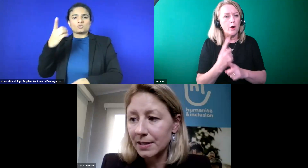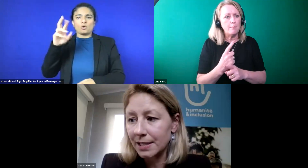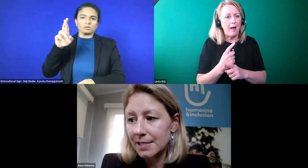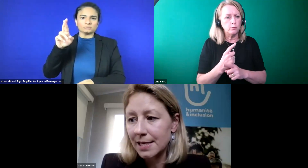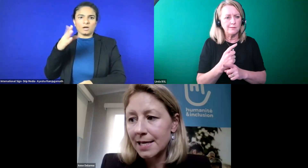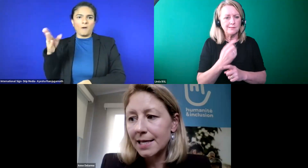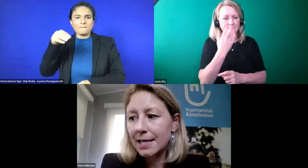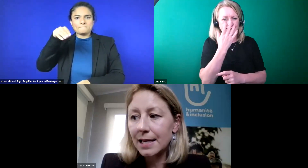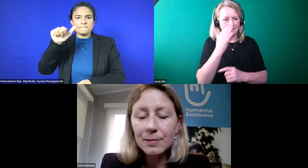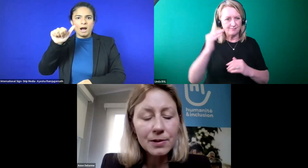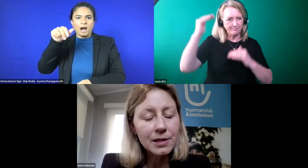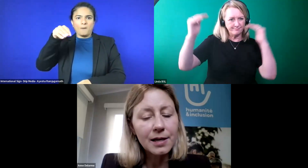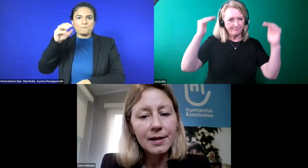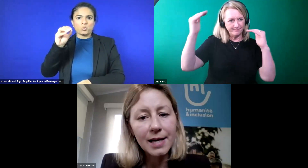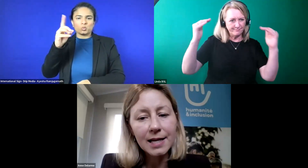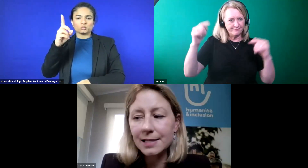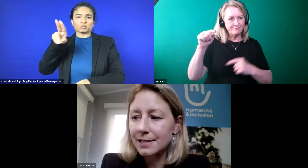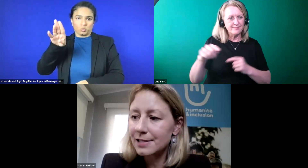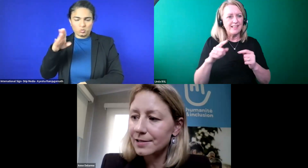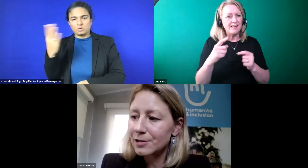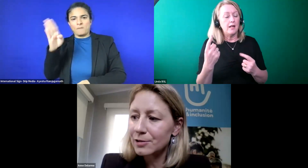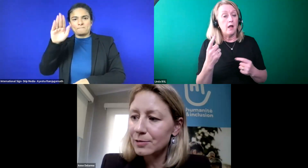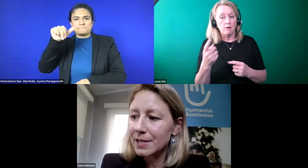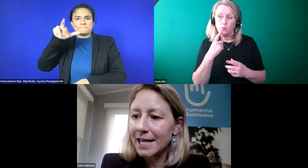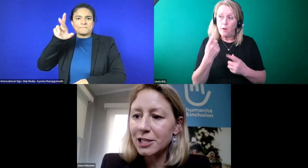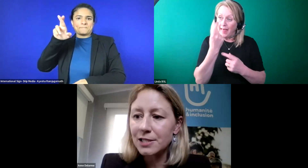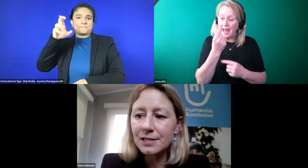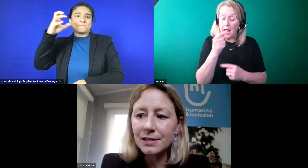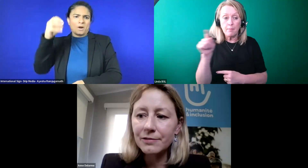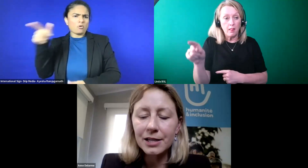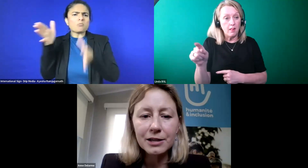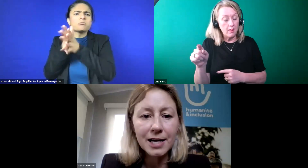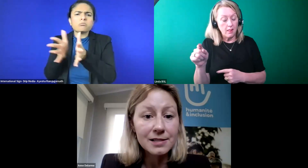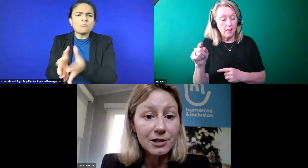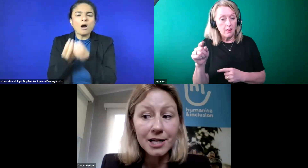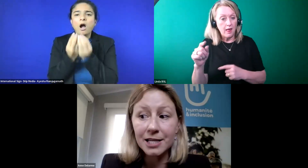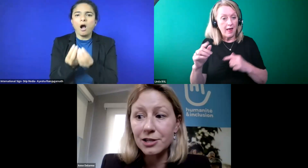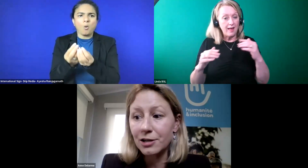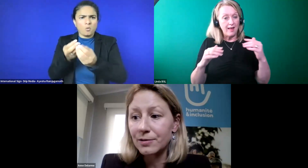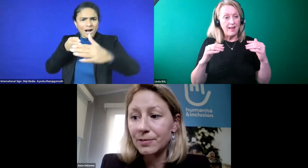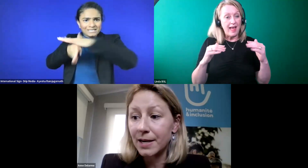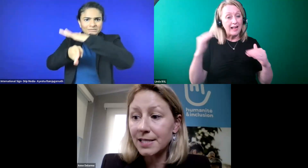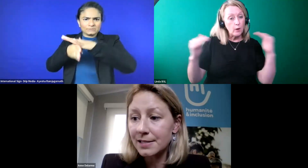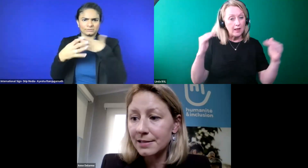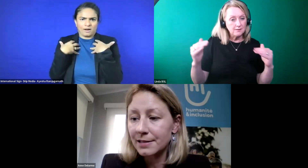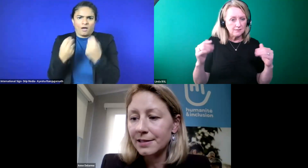without disabilities can enable adolescents to be agents of their SRHR rights,